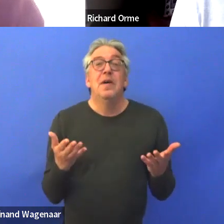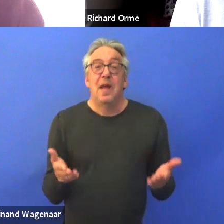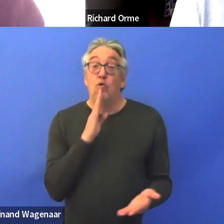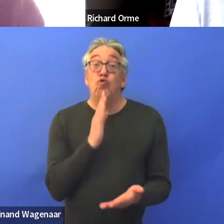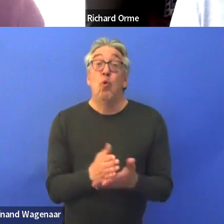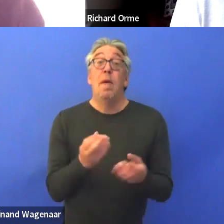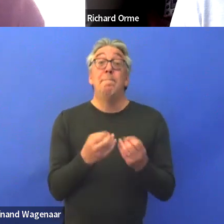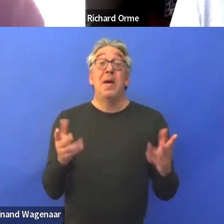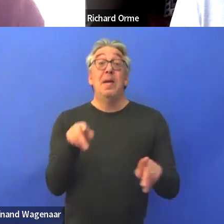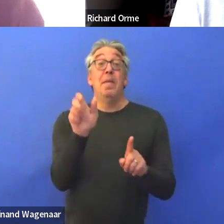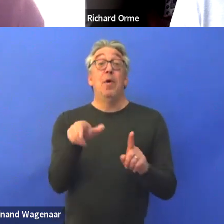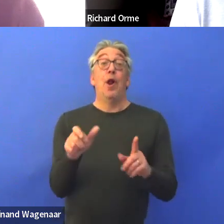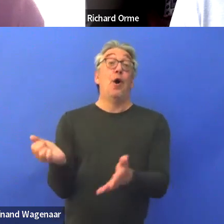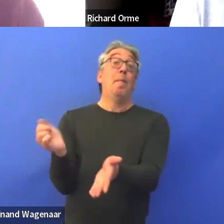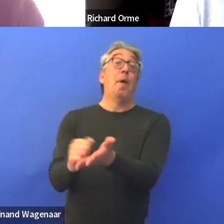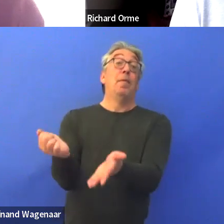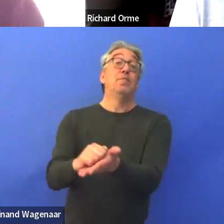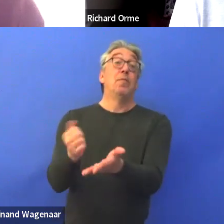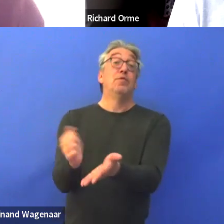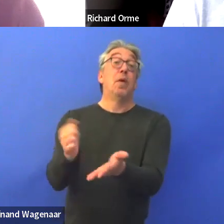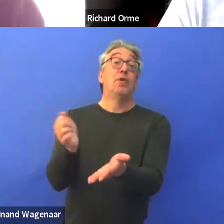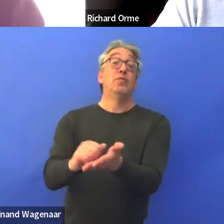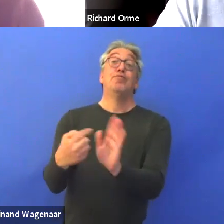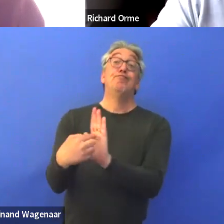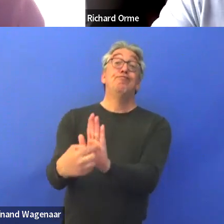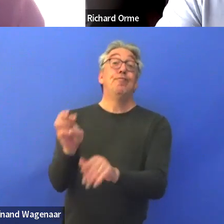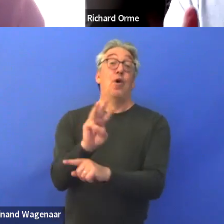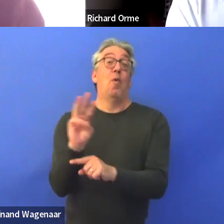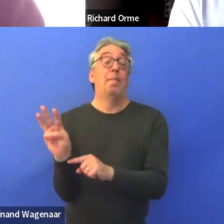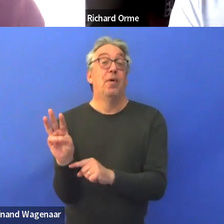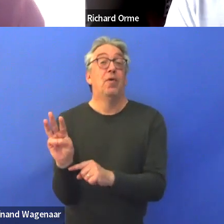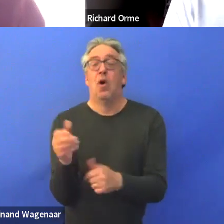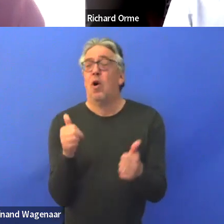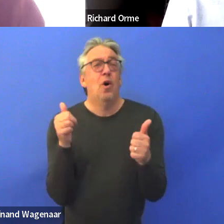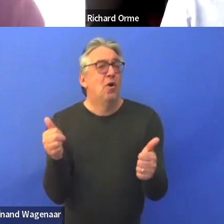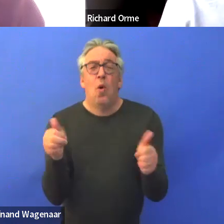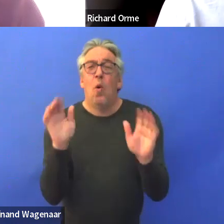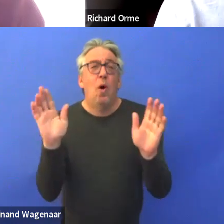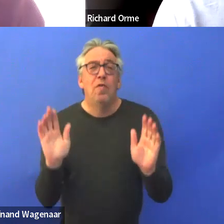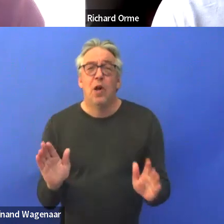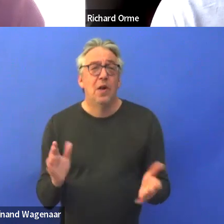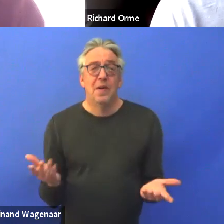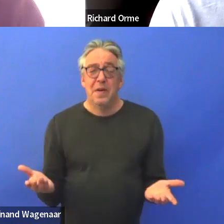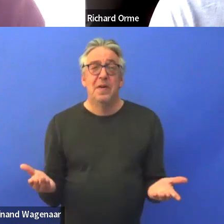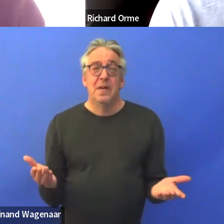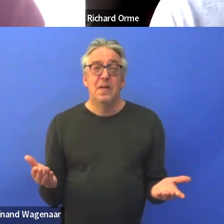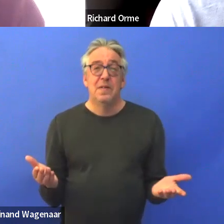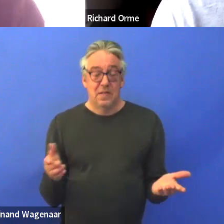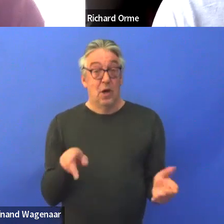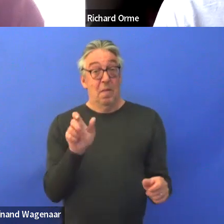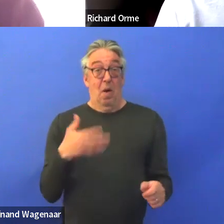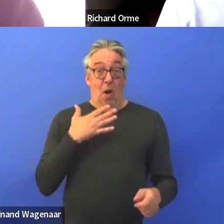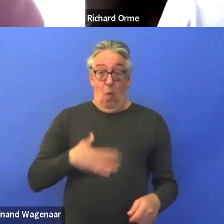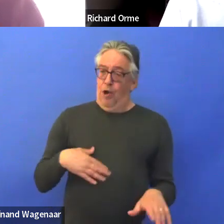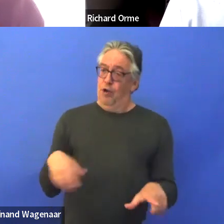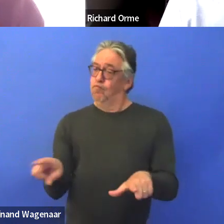and that's great because people are familiar with discovering something and reading it through their browser. But if you want to read it